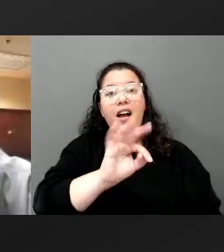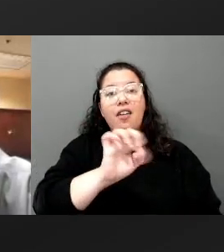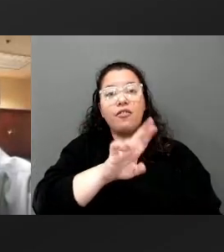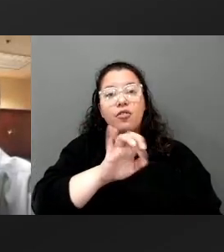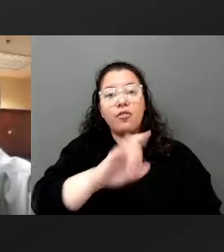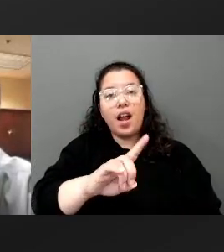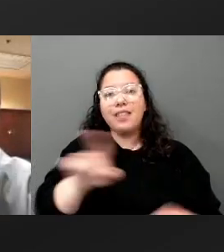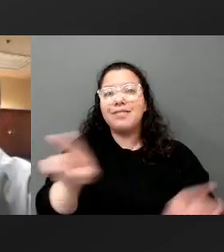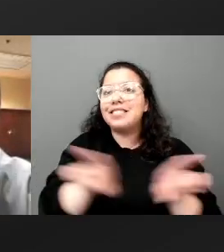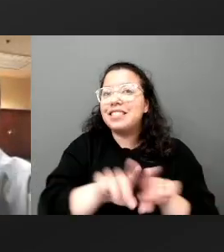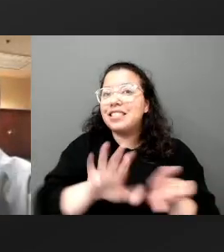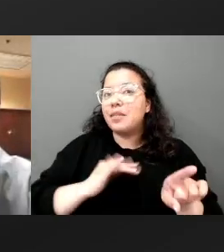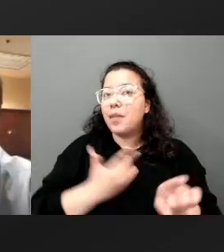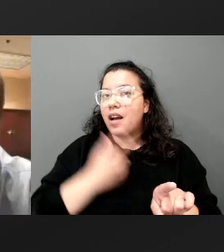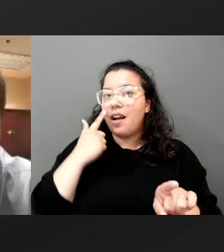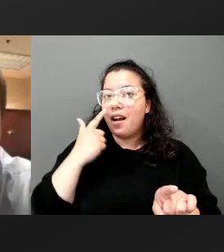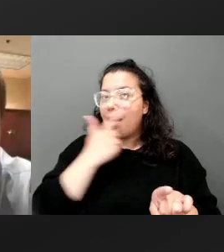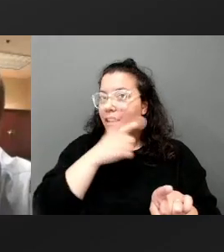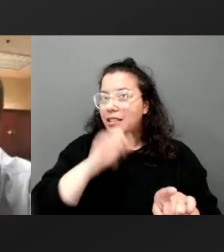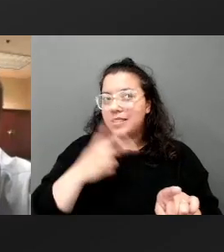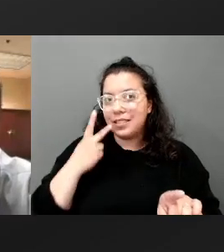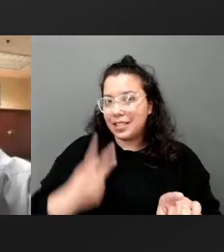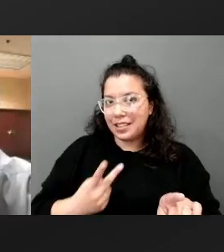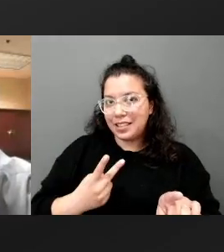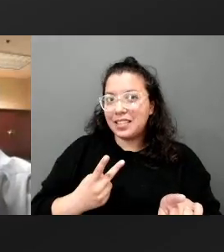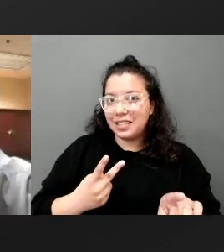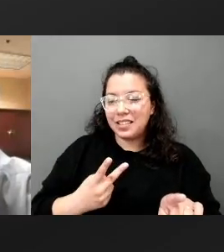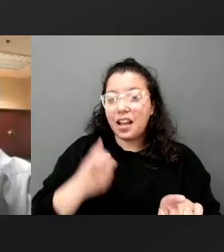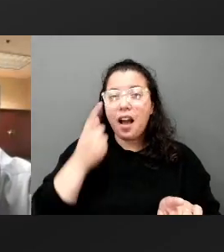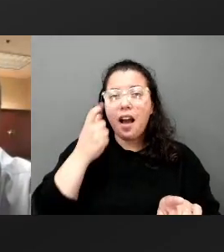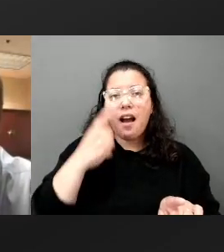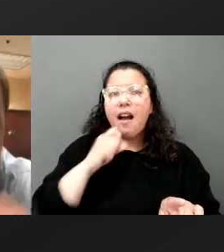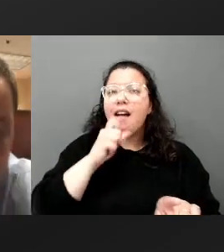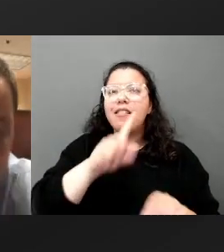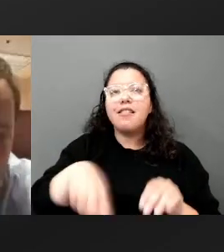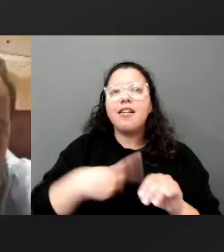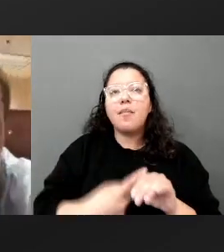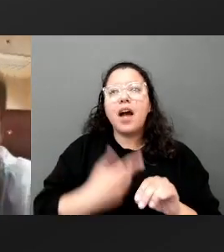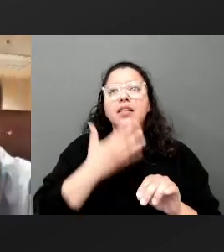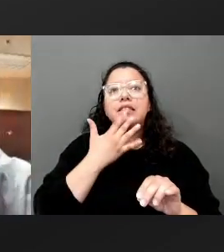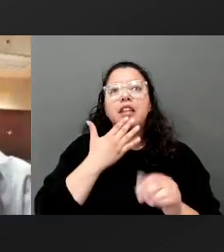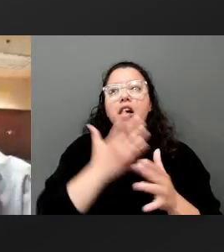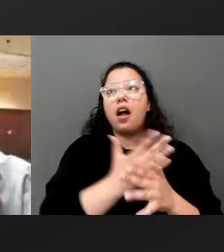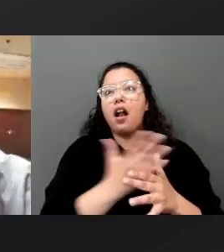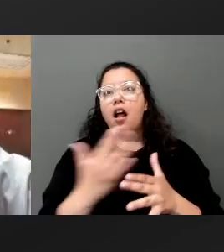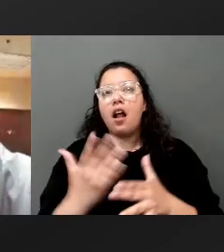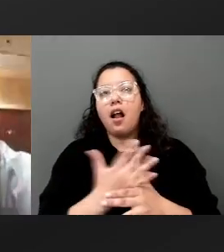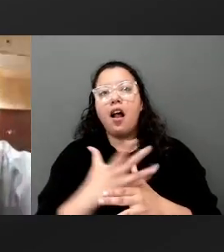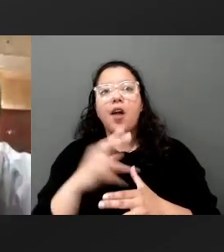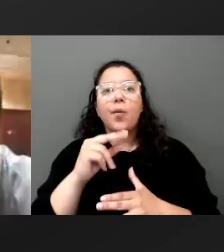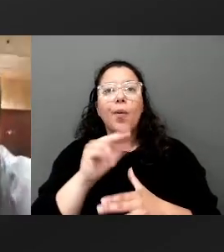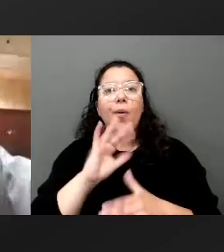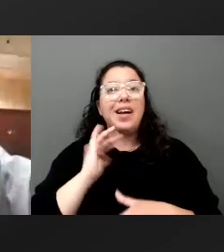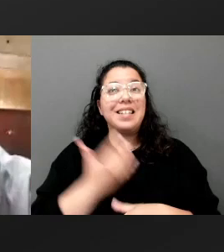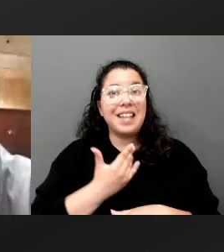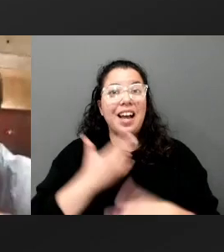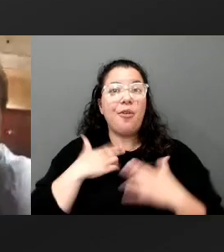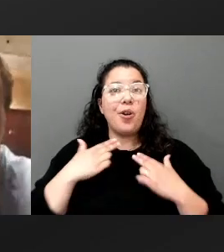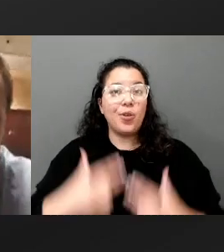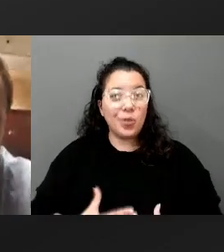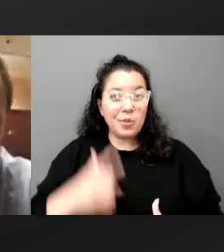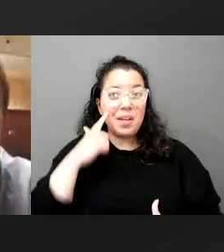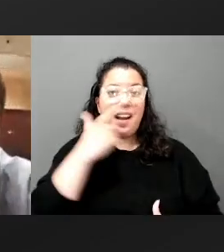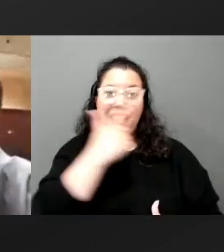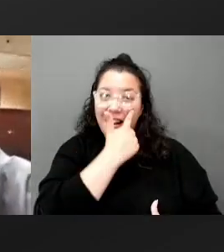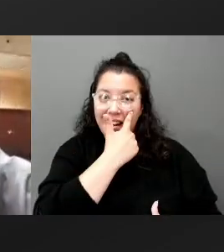not a limitation of the electromagnetic spectrum. It's not a limitation of the world. It's only a limitation of our human eyes. So